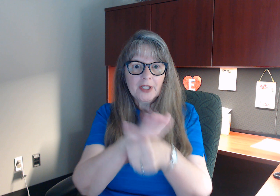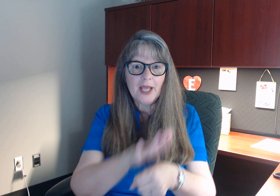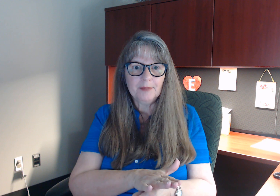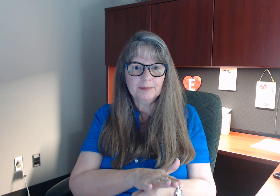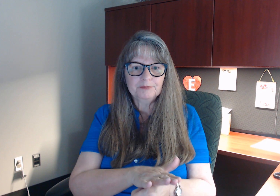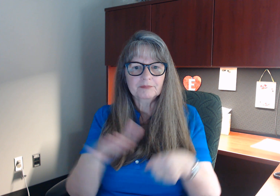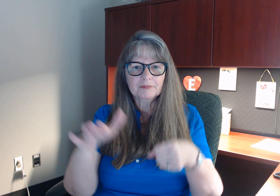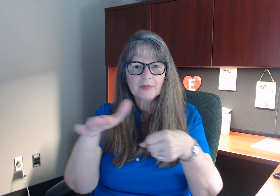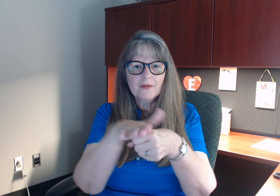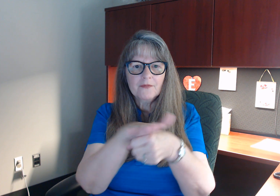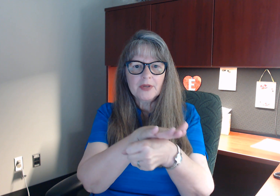up.